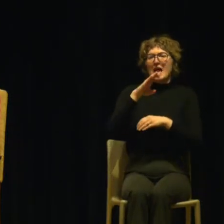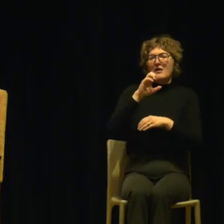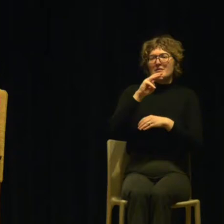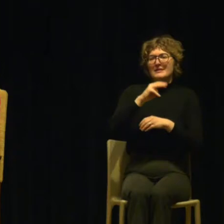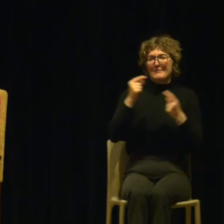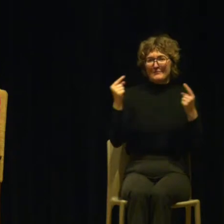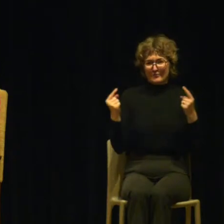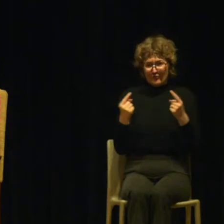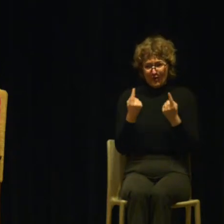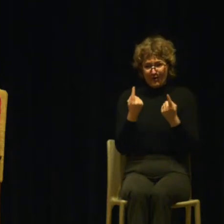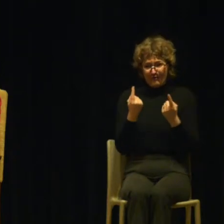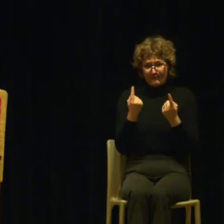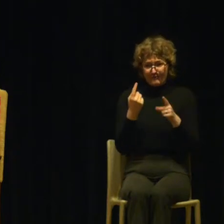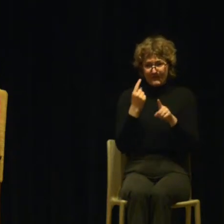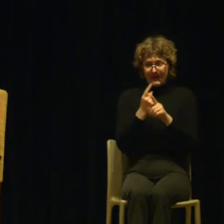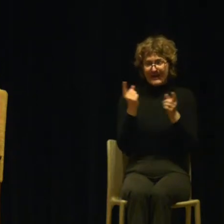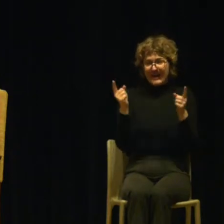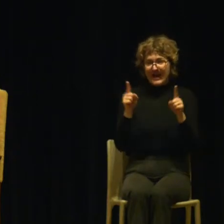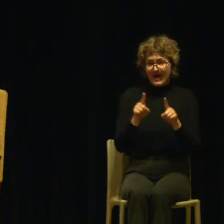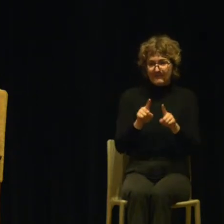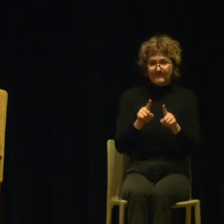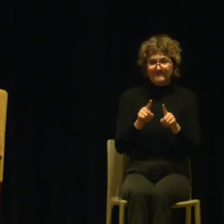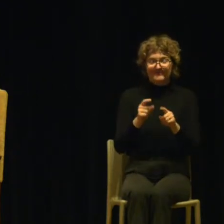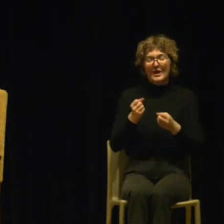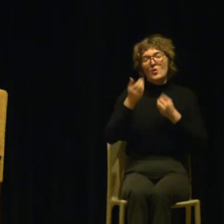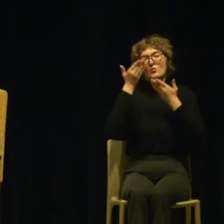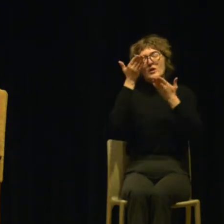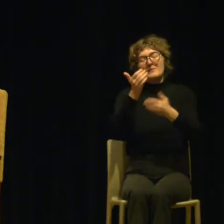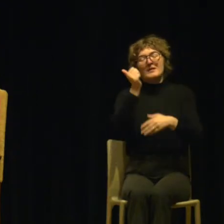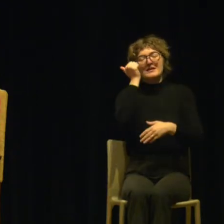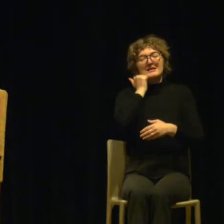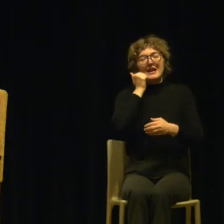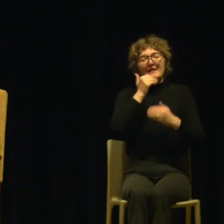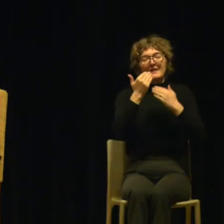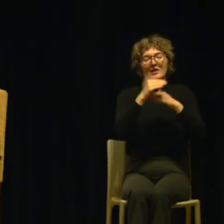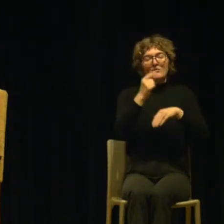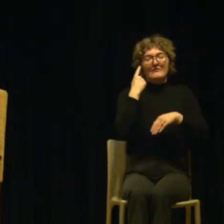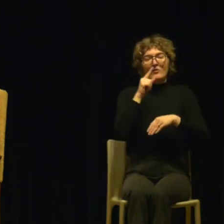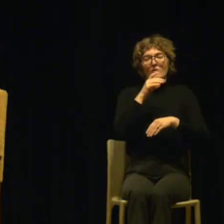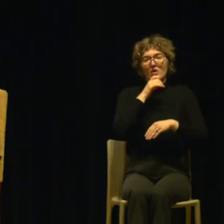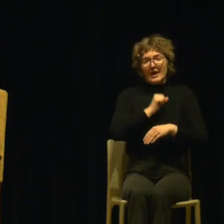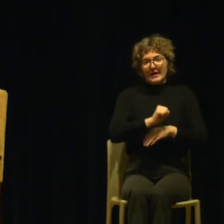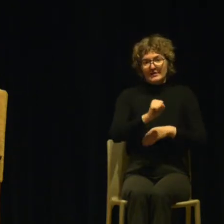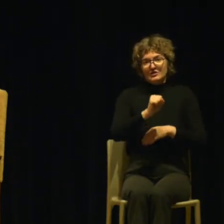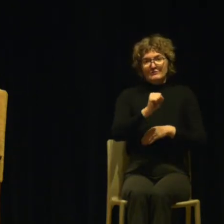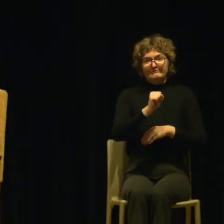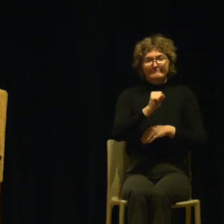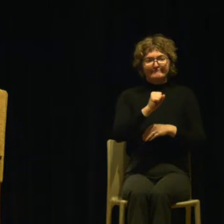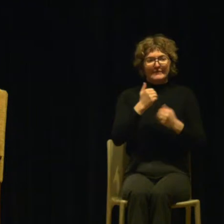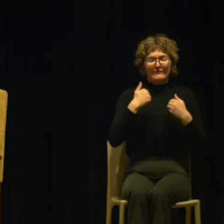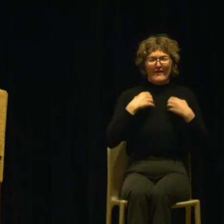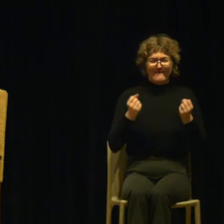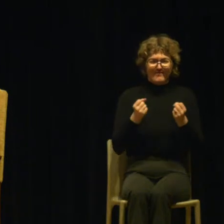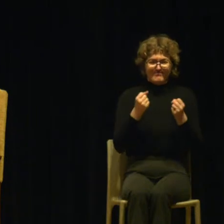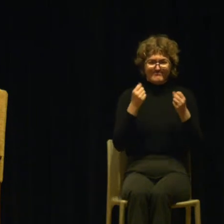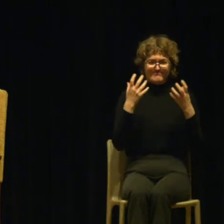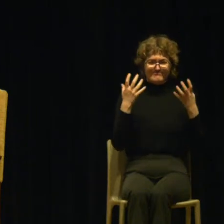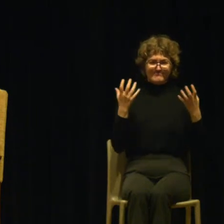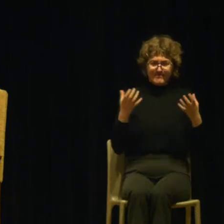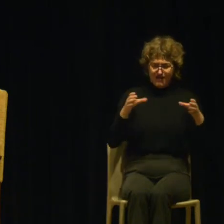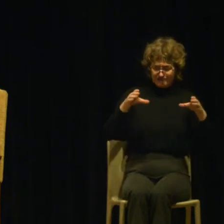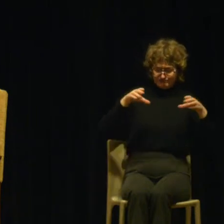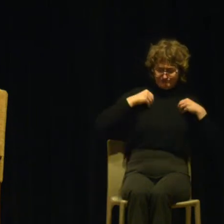never take more than the recommended daily allowance for your age. Because too much calcium can